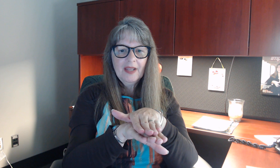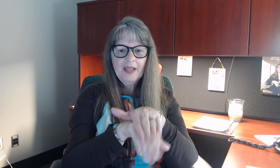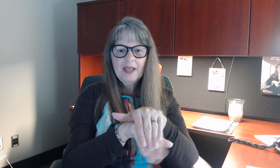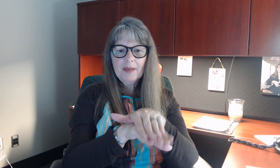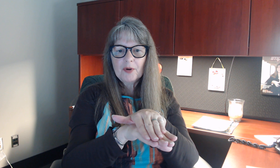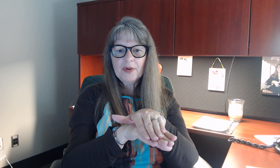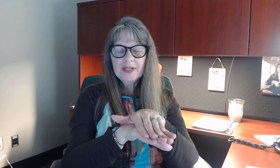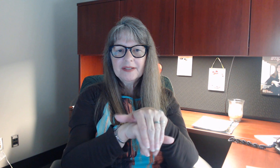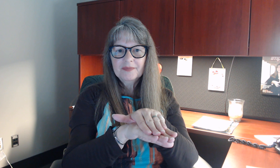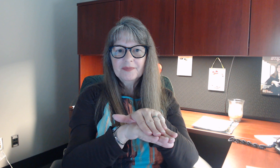secret,